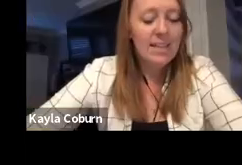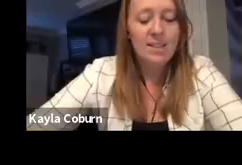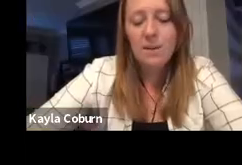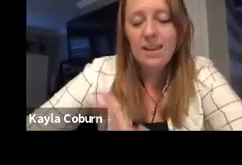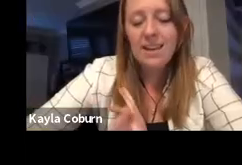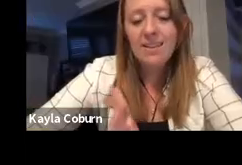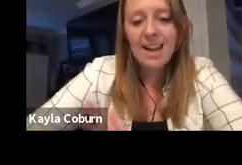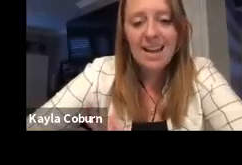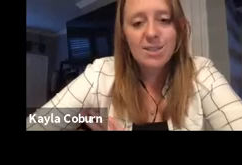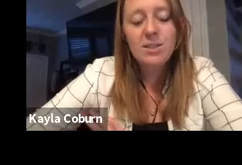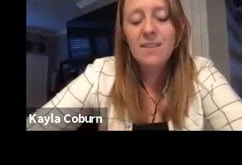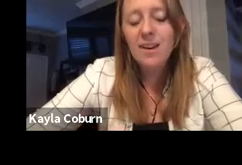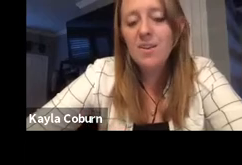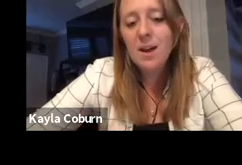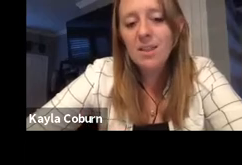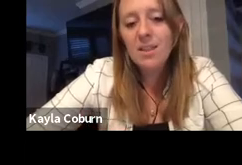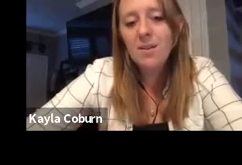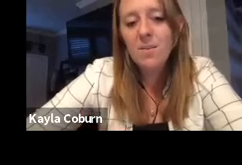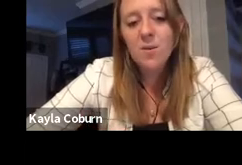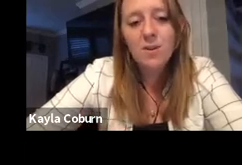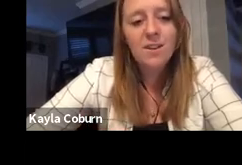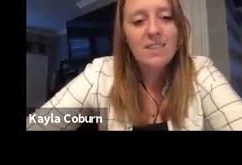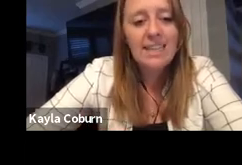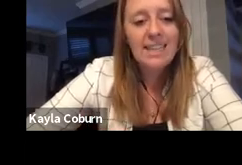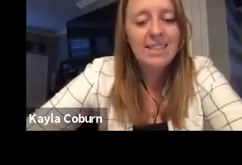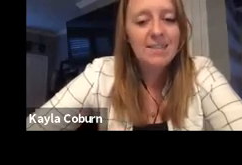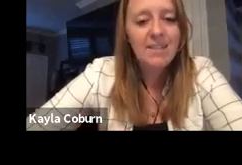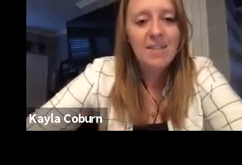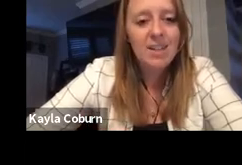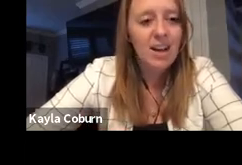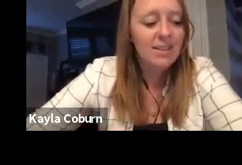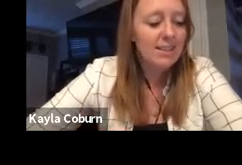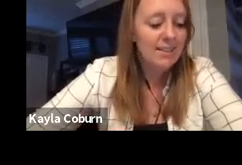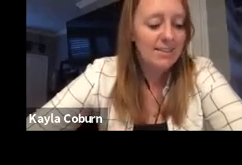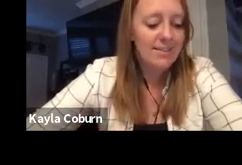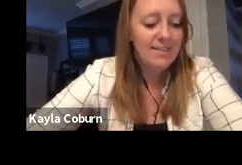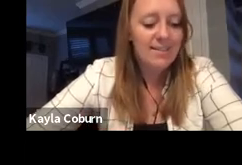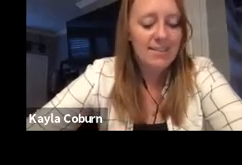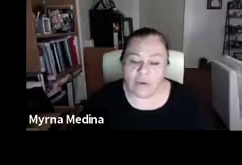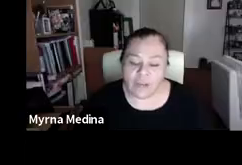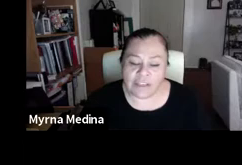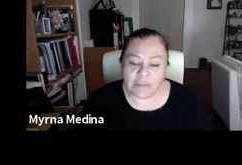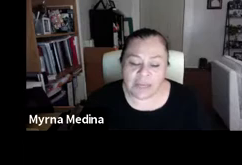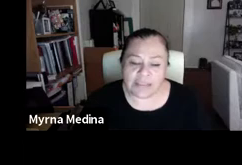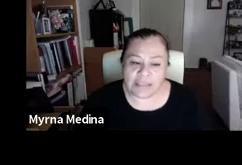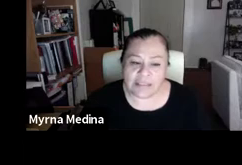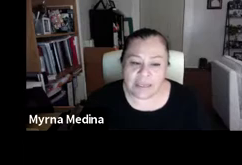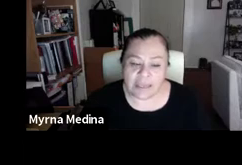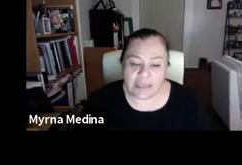Again, this will be the last Tuesday of every month from 4:15 to 5 o'clock. Una vez